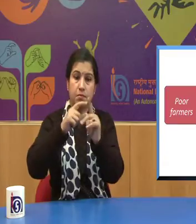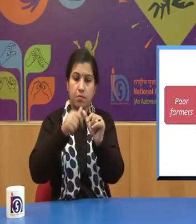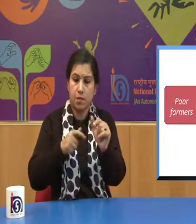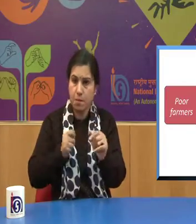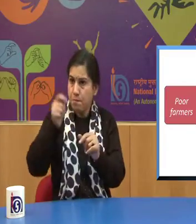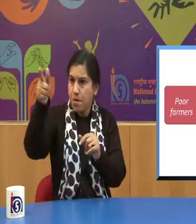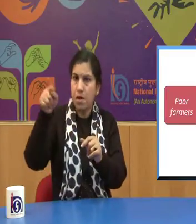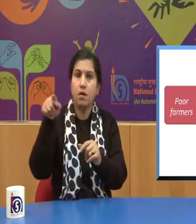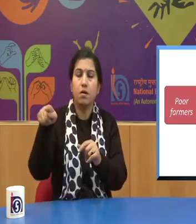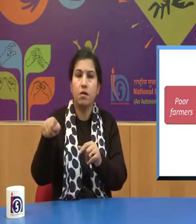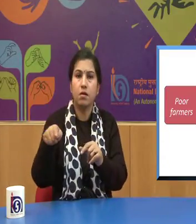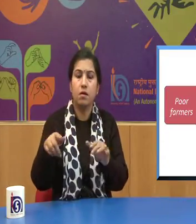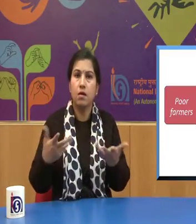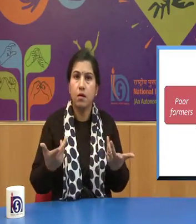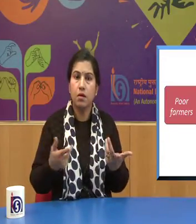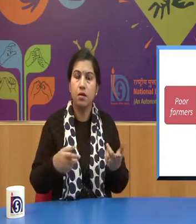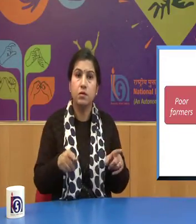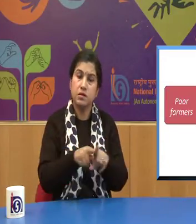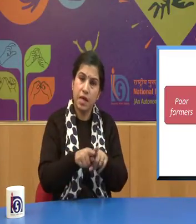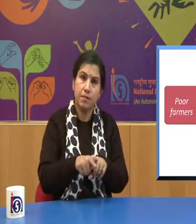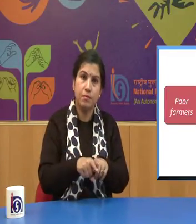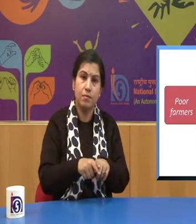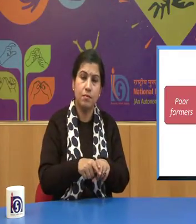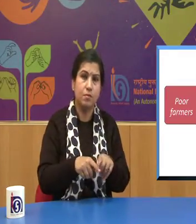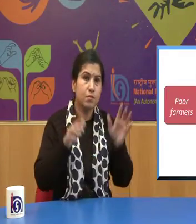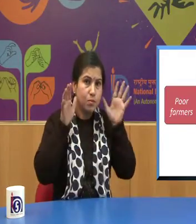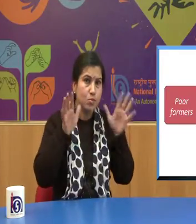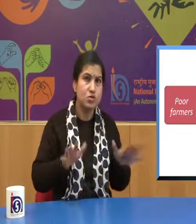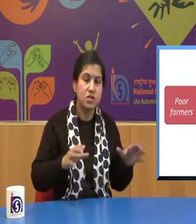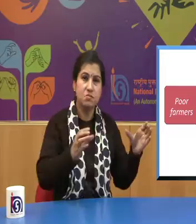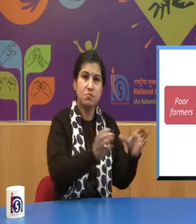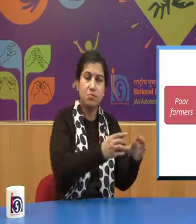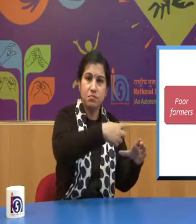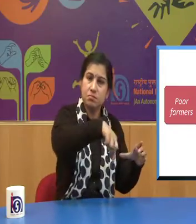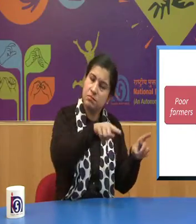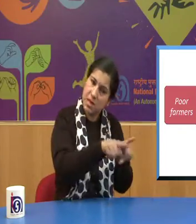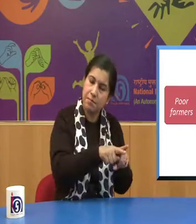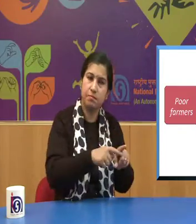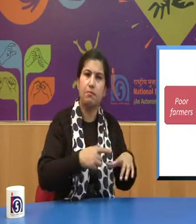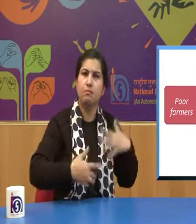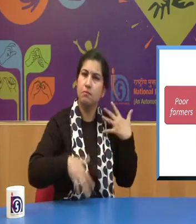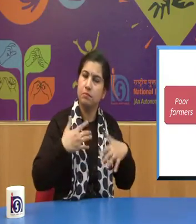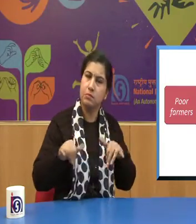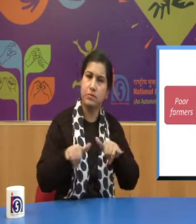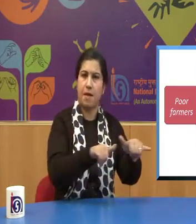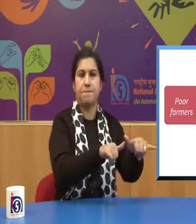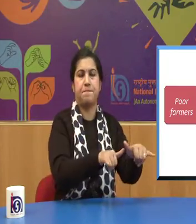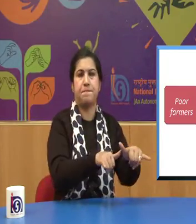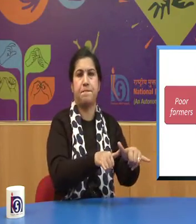Similarly, the Muslim fakirs also faced some problems. All this jointly led to the birth